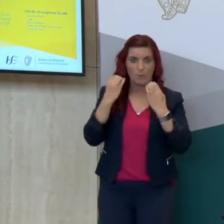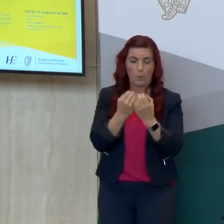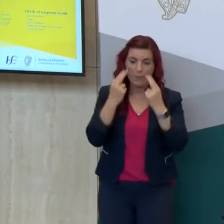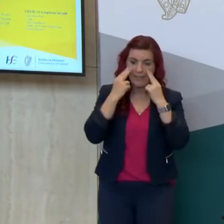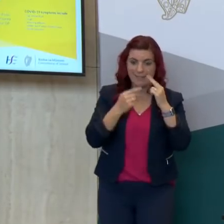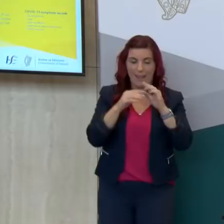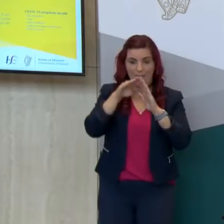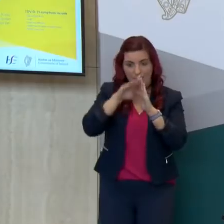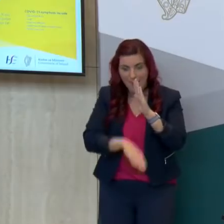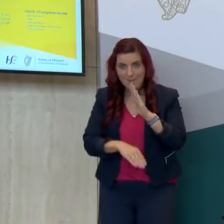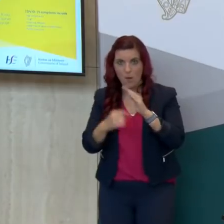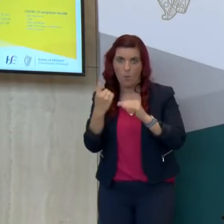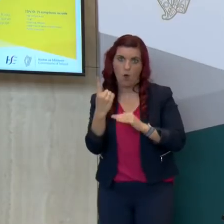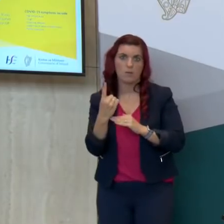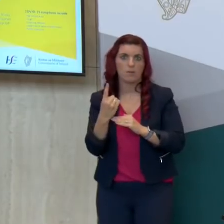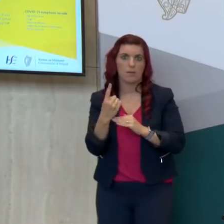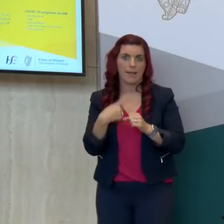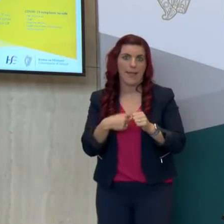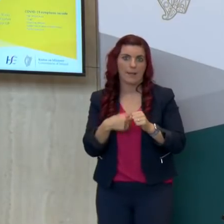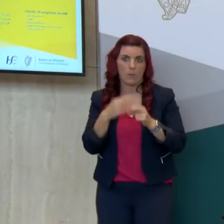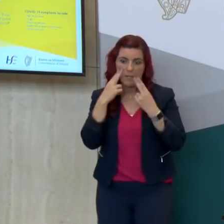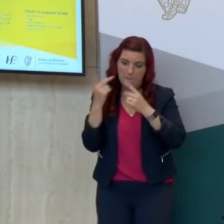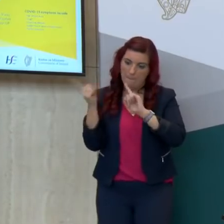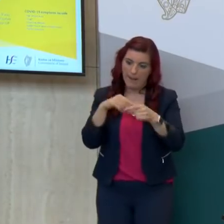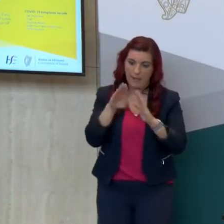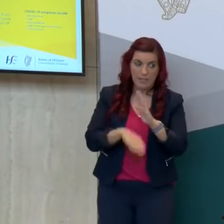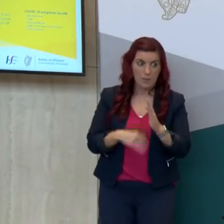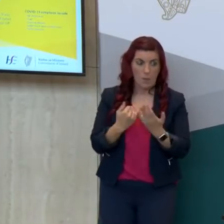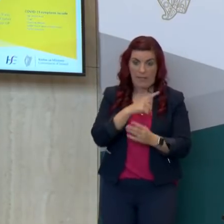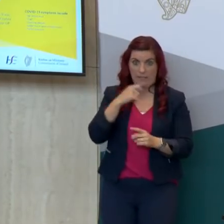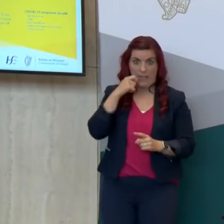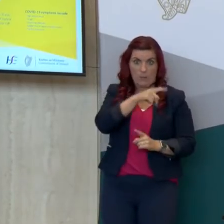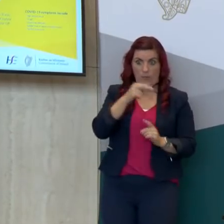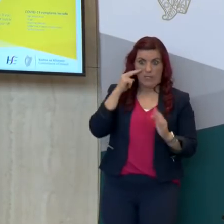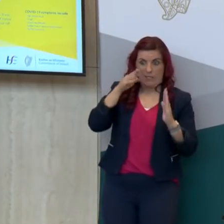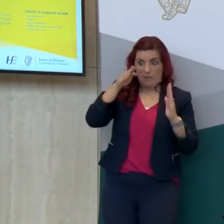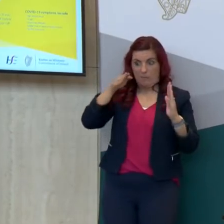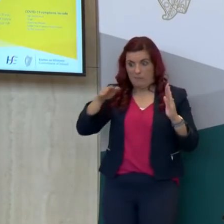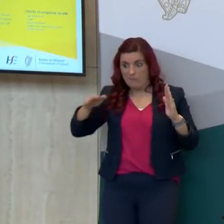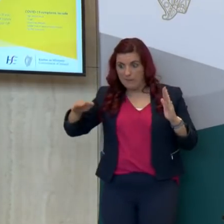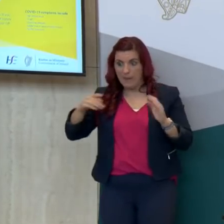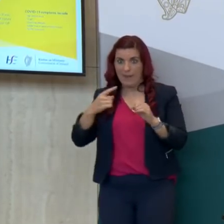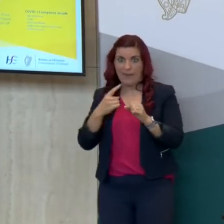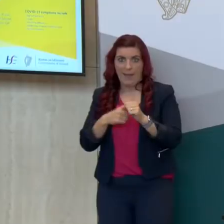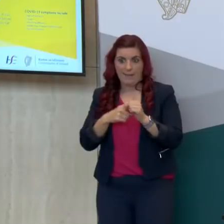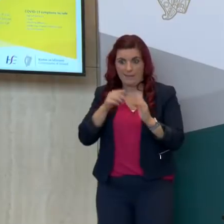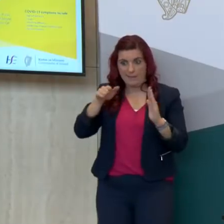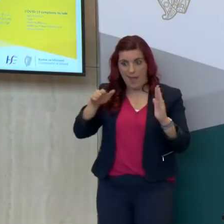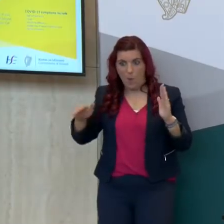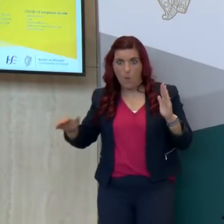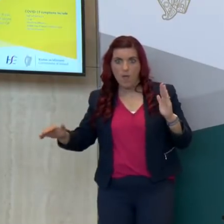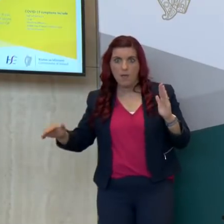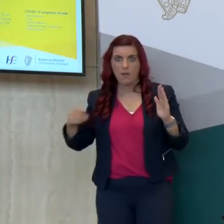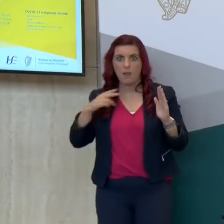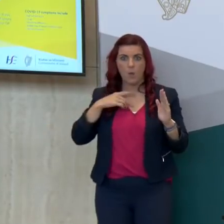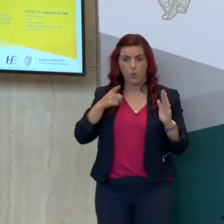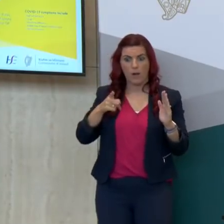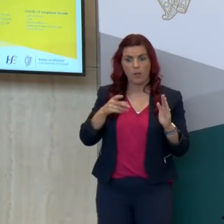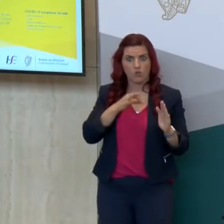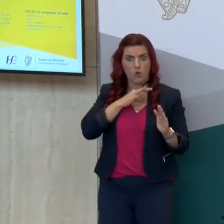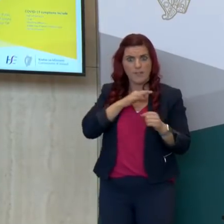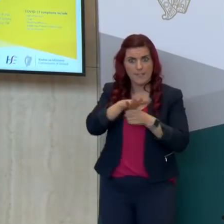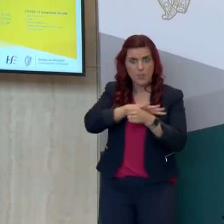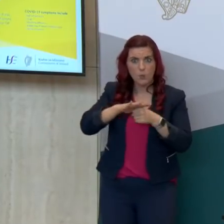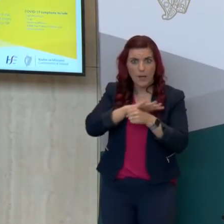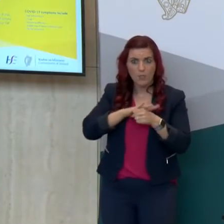And as Professor Nolan said, we need to see the trends decreasing back down. We're in a really good position, but ideally we could get that